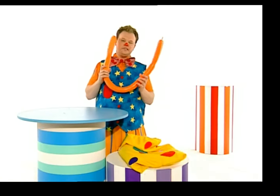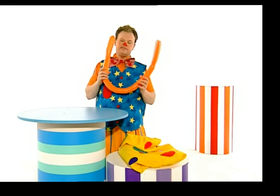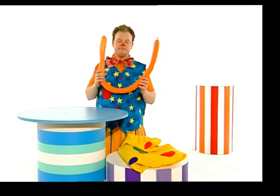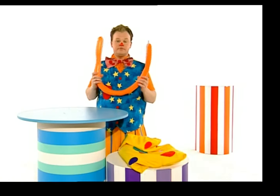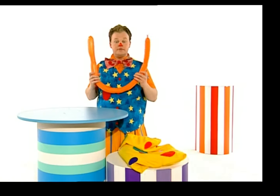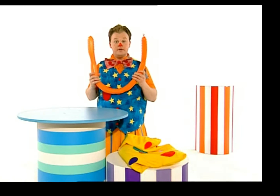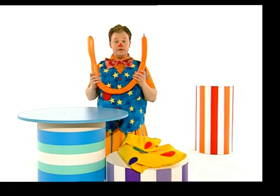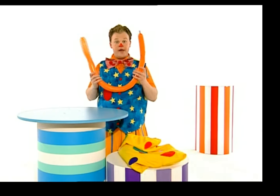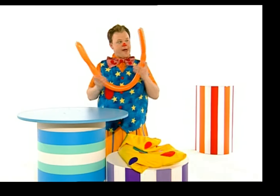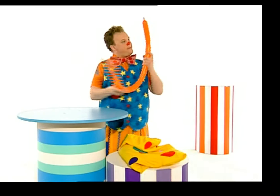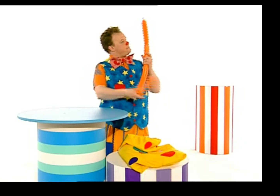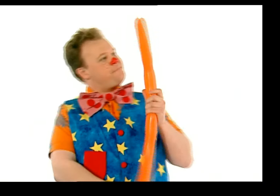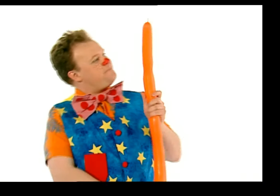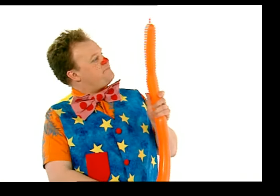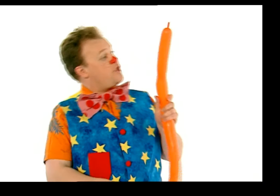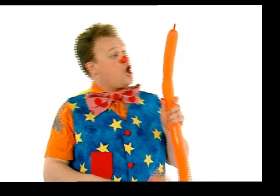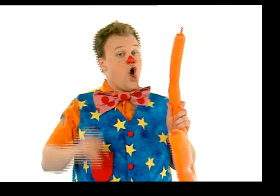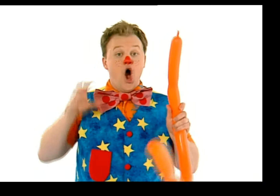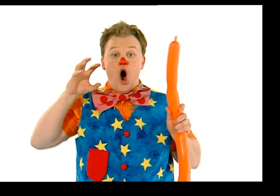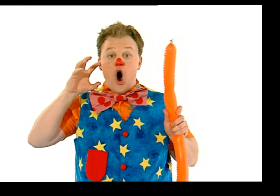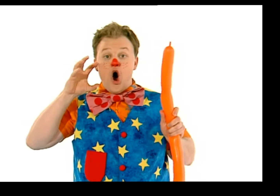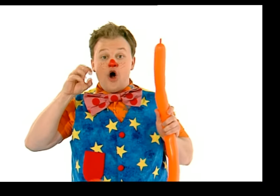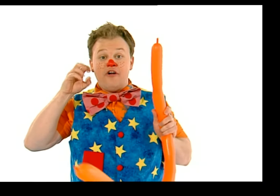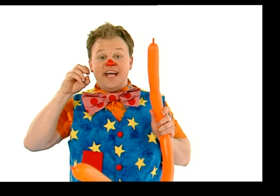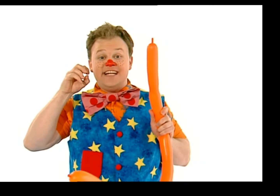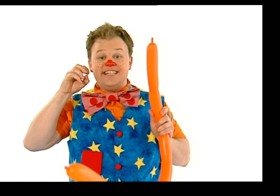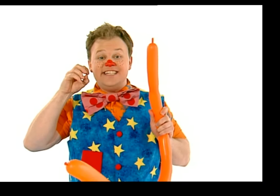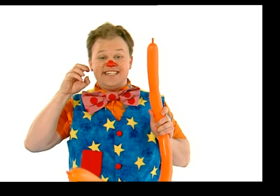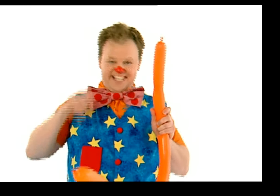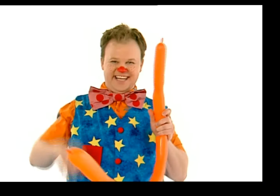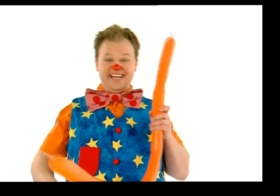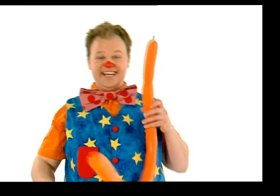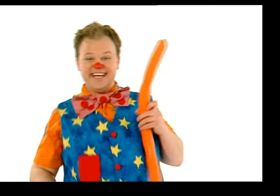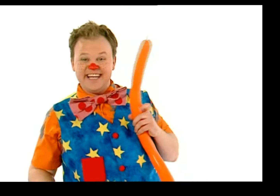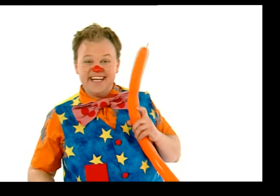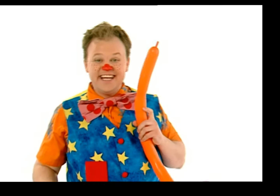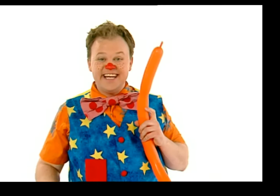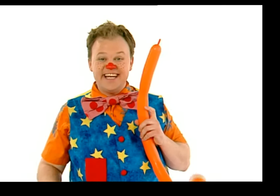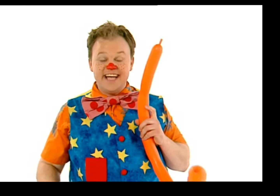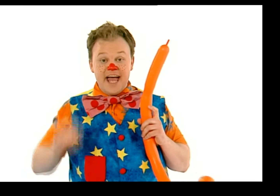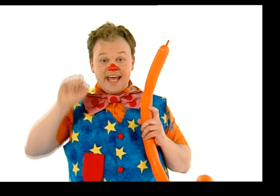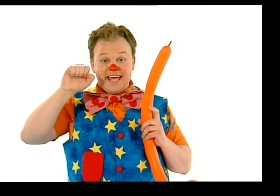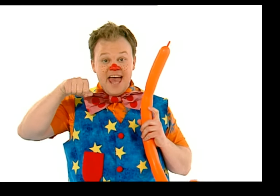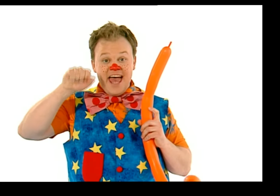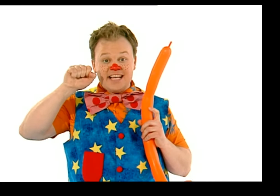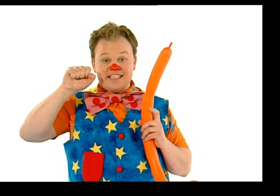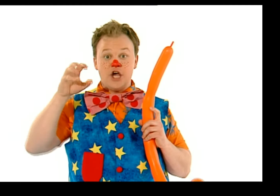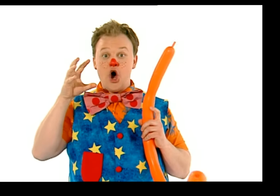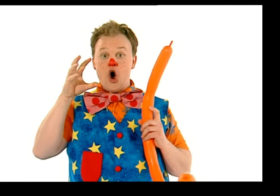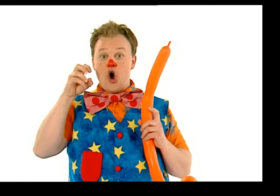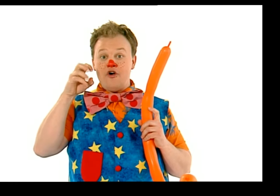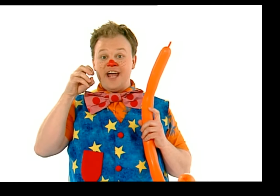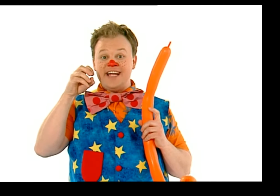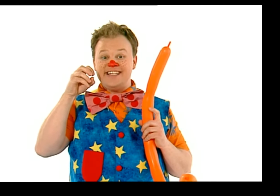What colour is that balloon, Mr. Tumble? Orange! Orange, Mr. Tumble? Yes,